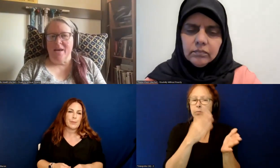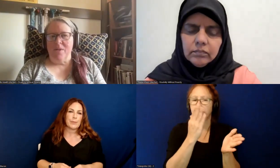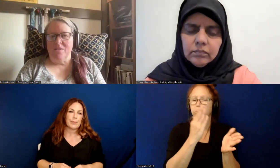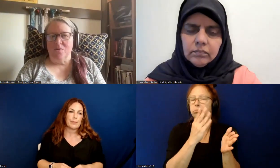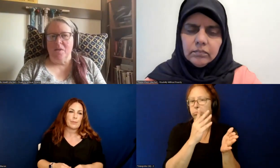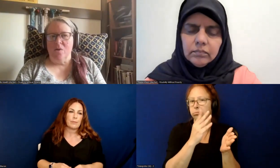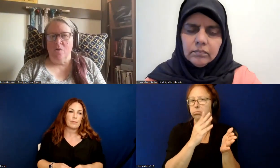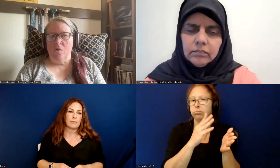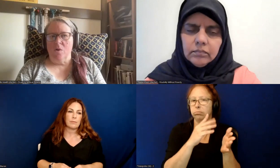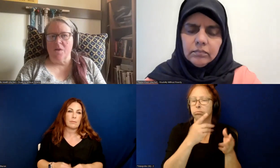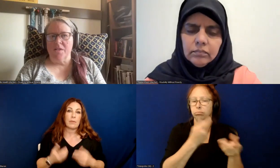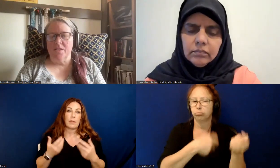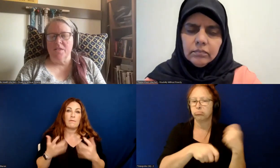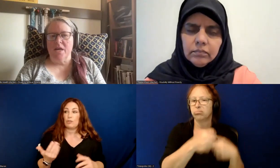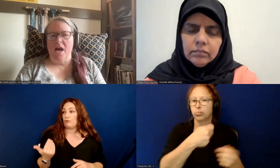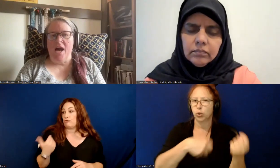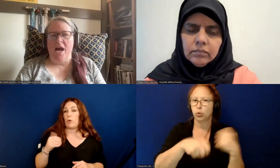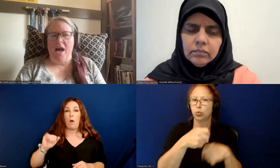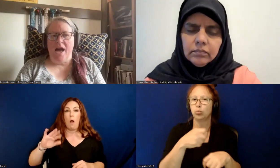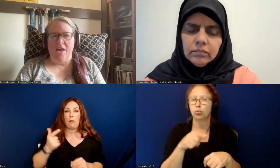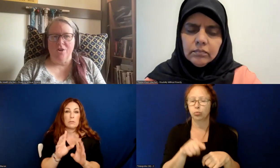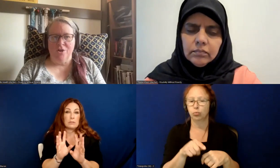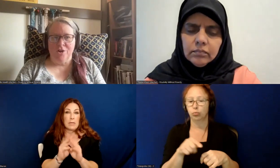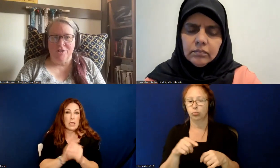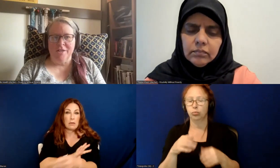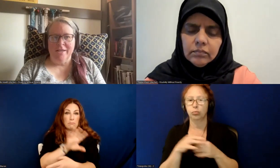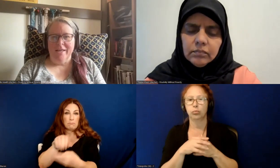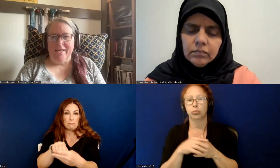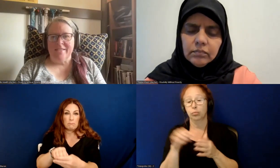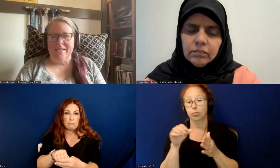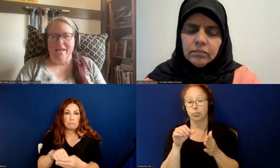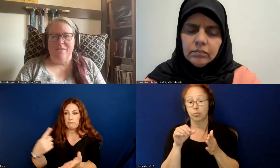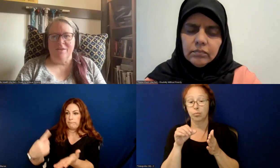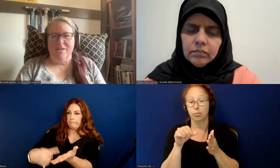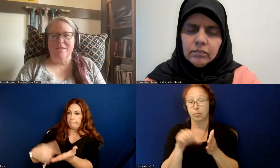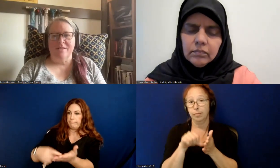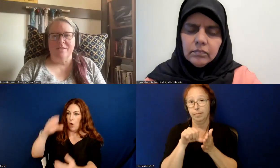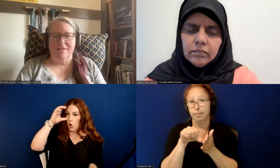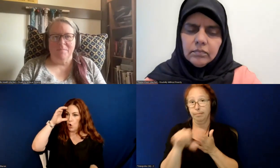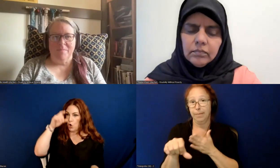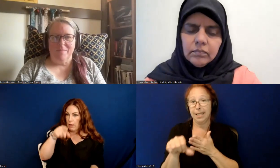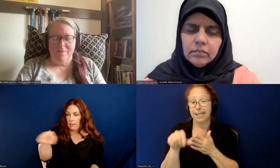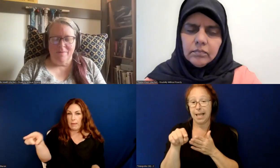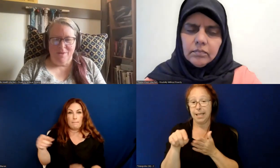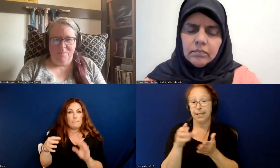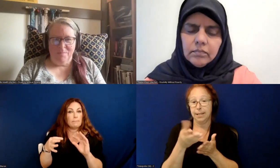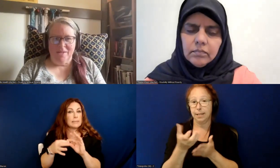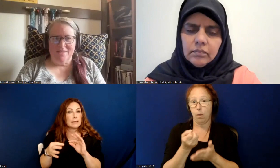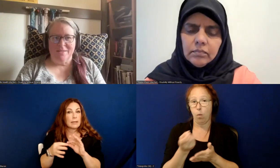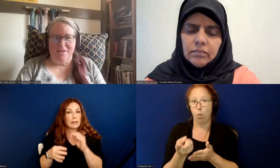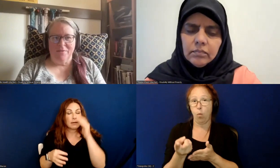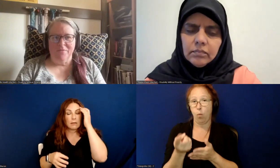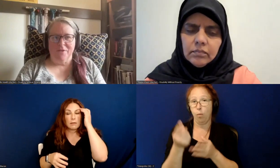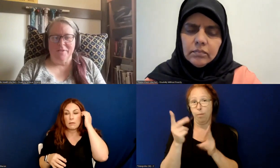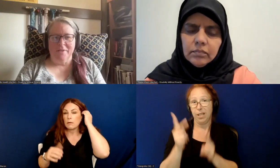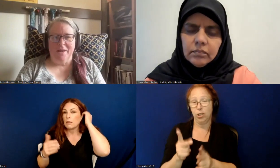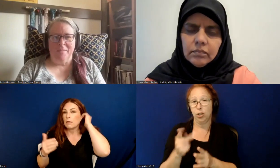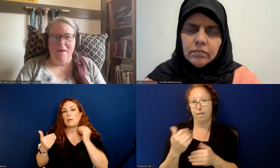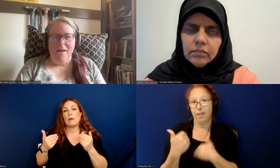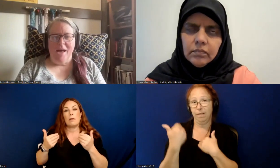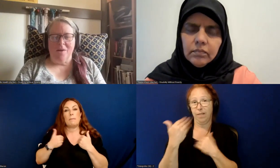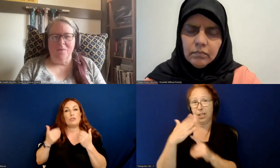that meeting I went to in August, I heard it said that the minister